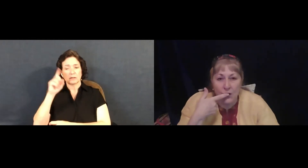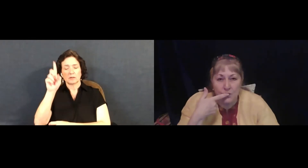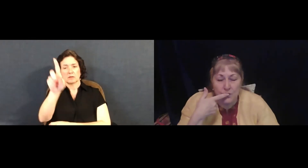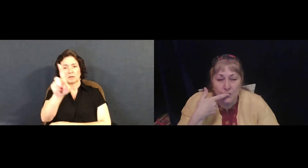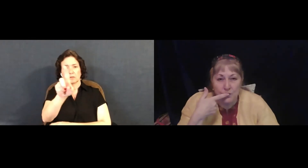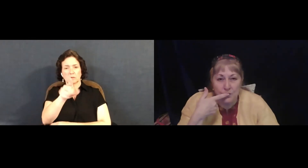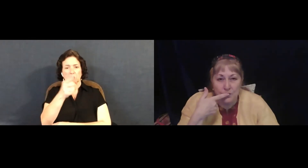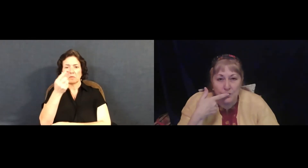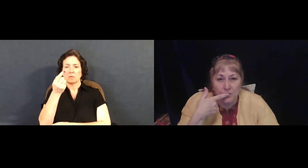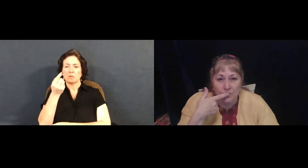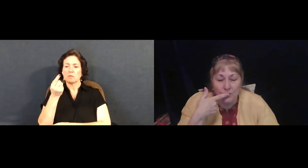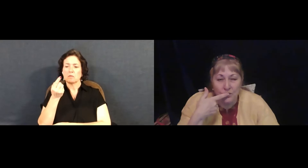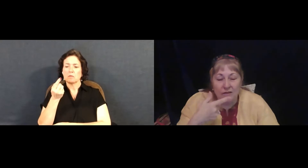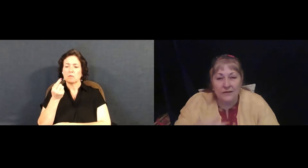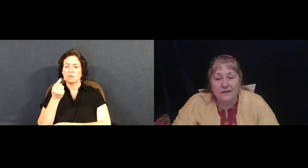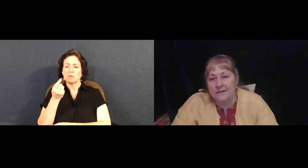finger.